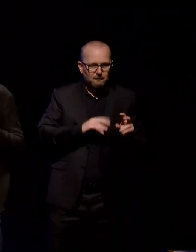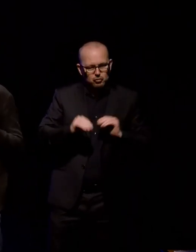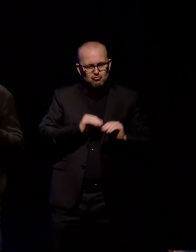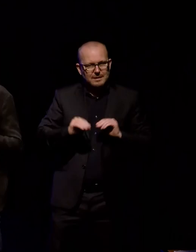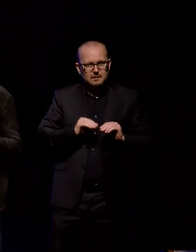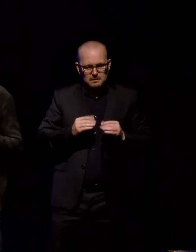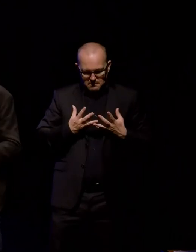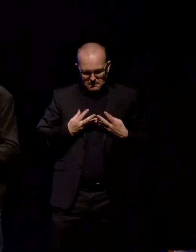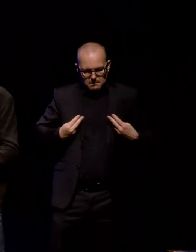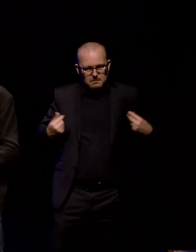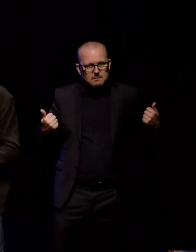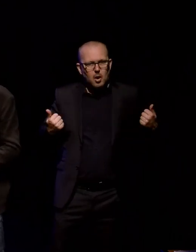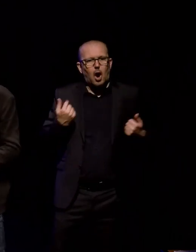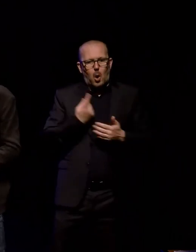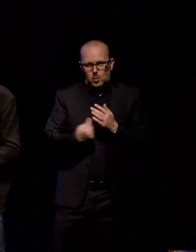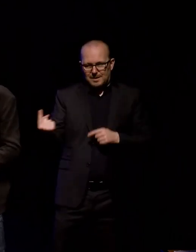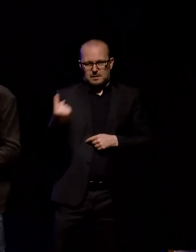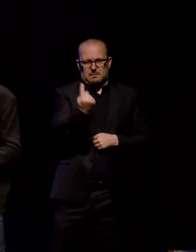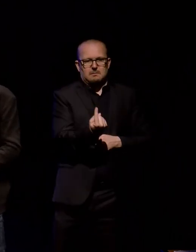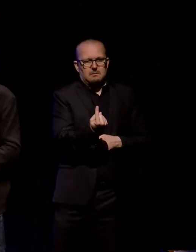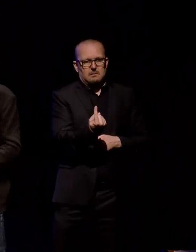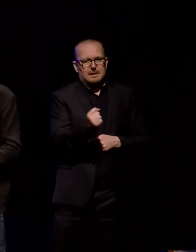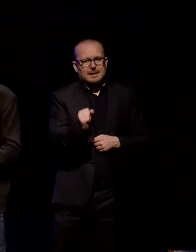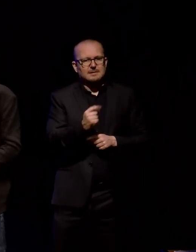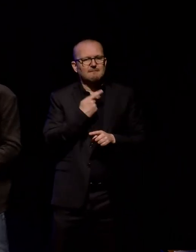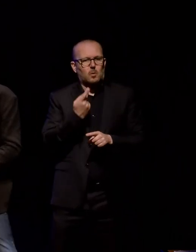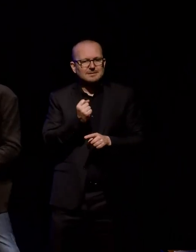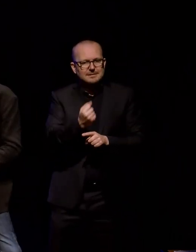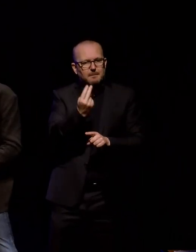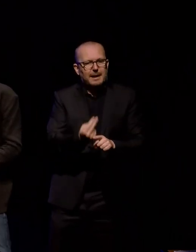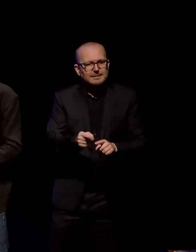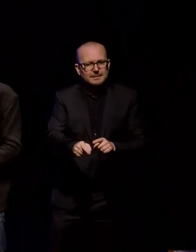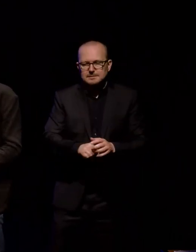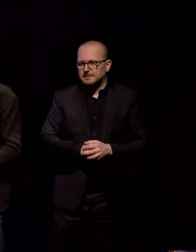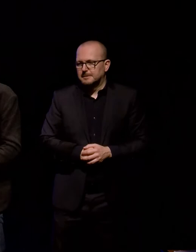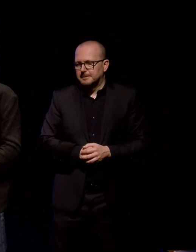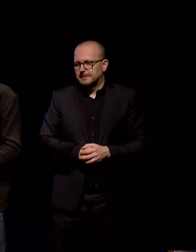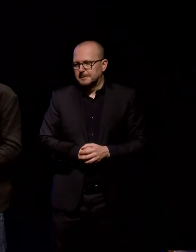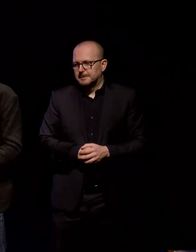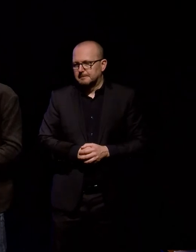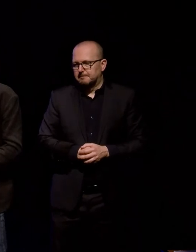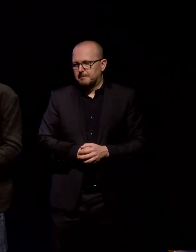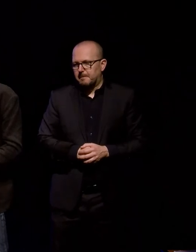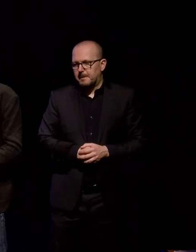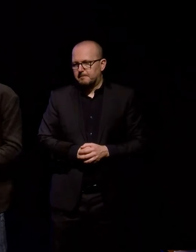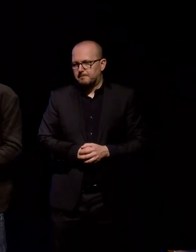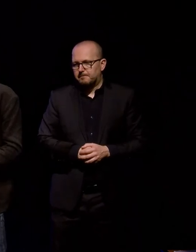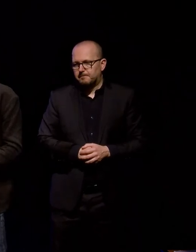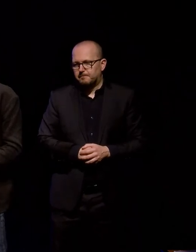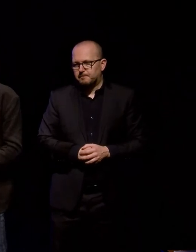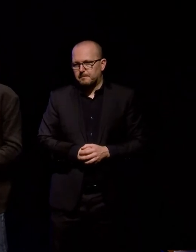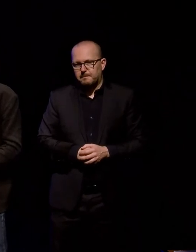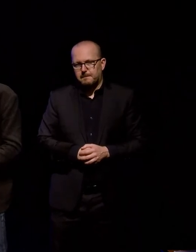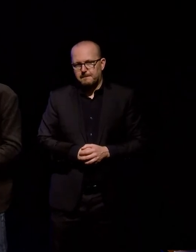only his voice and his painting and his drawing. There are quite interesting quote from